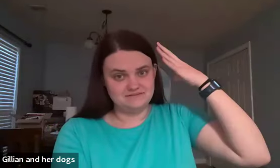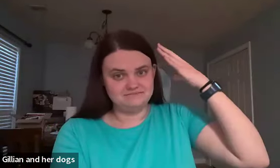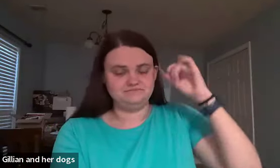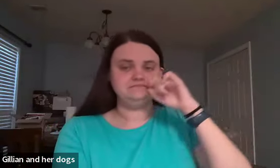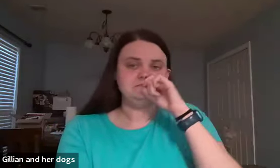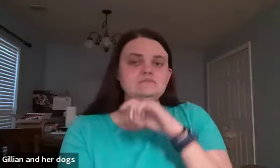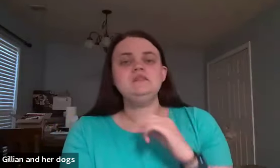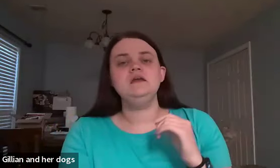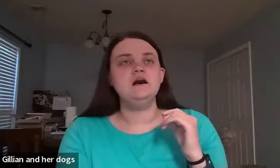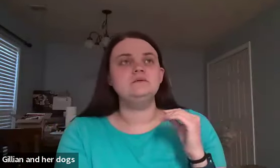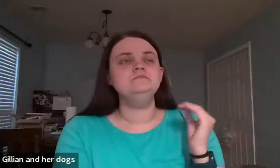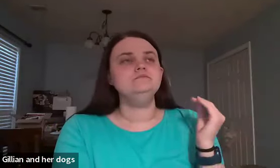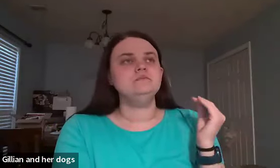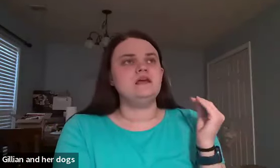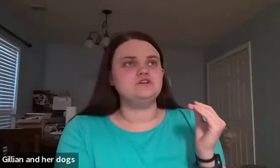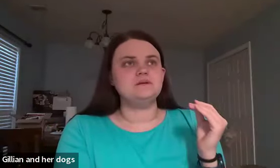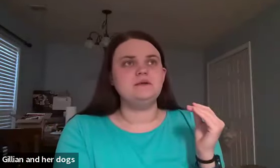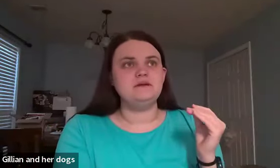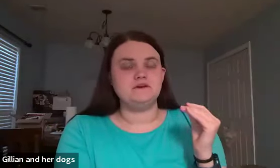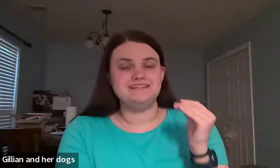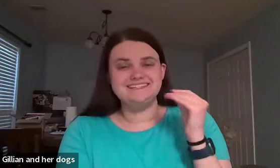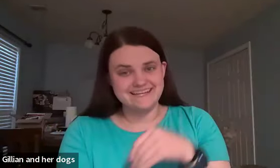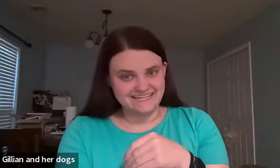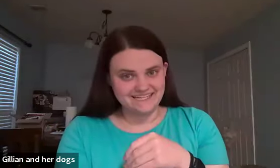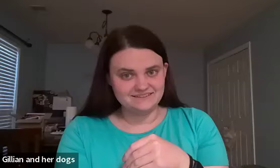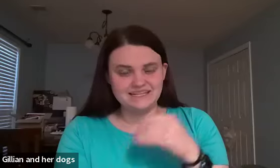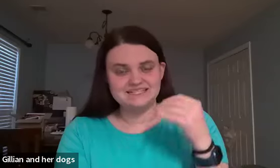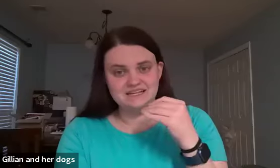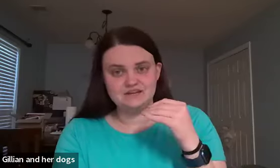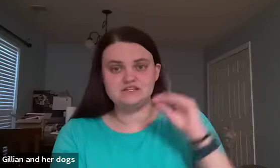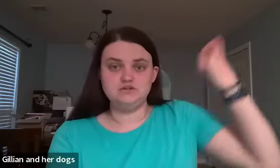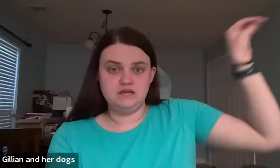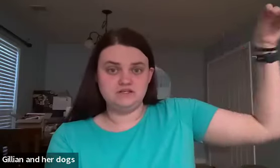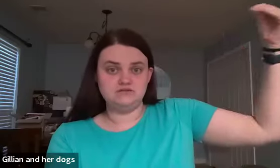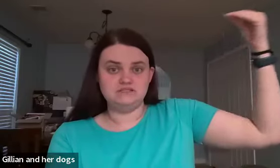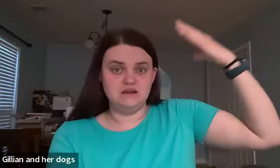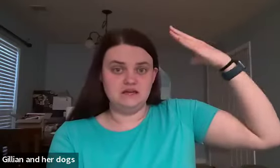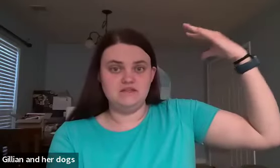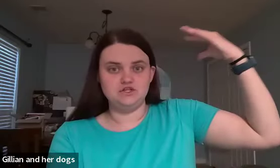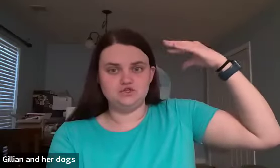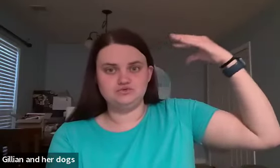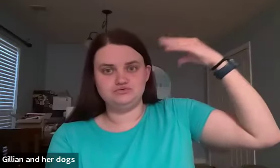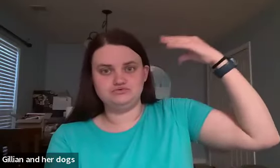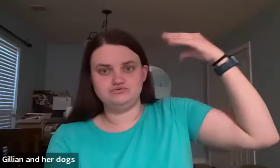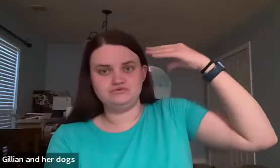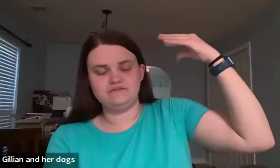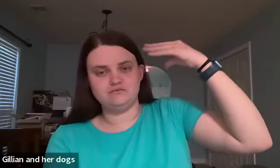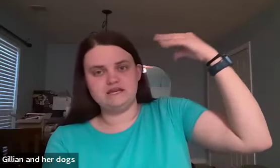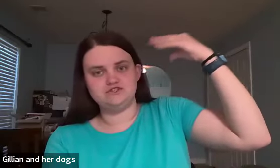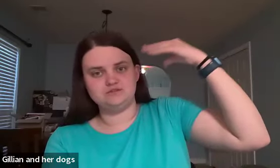Sun. If you're talking about it being very sunny, like it's sunny outside, you can do sun and then just like the rays are